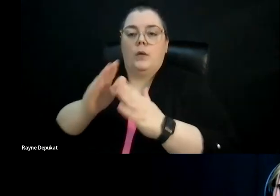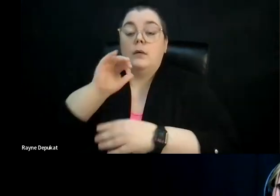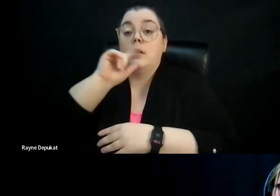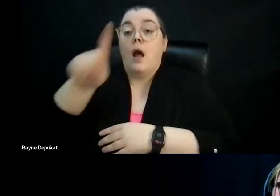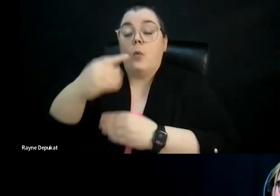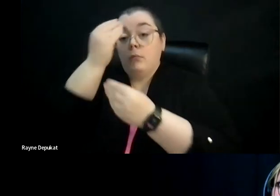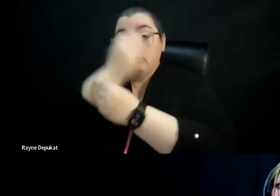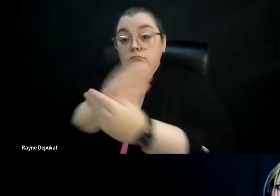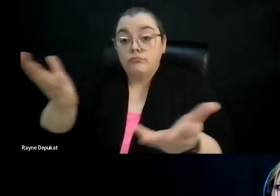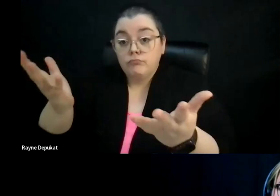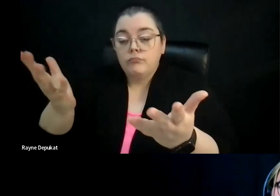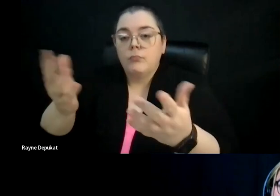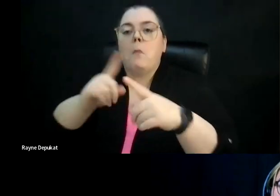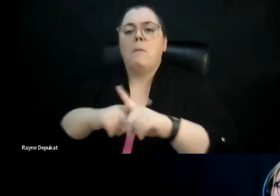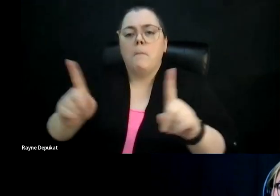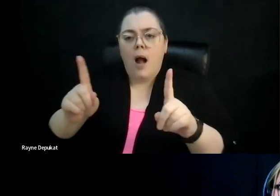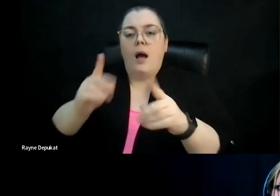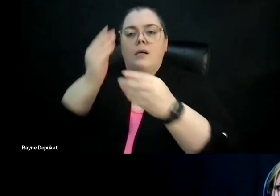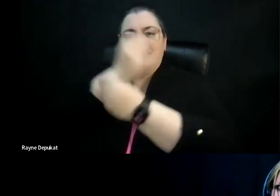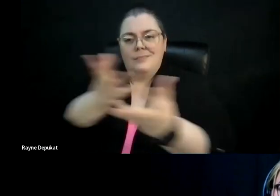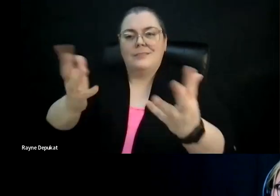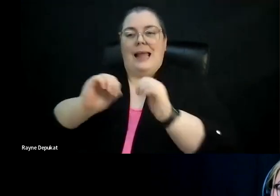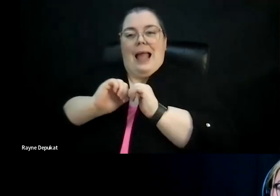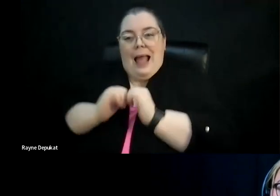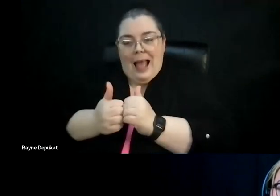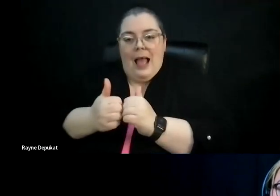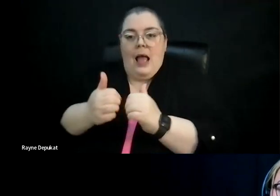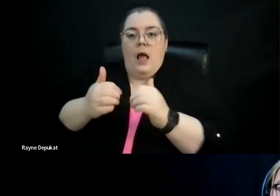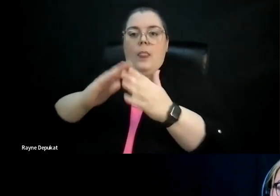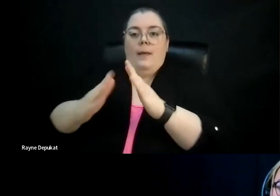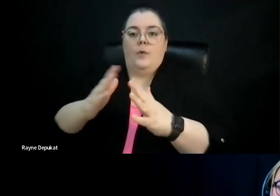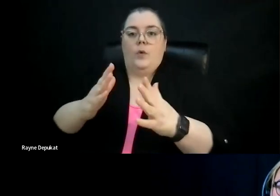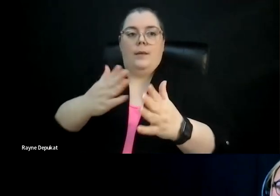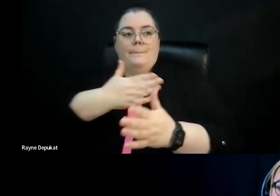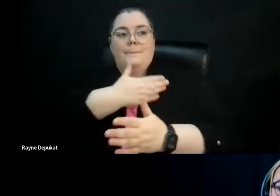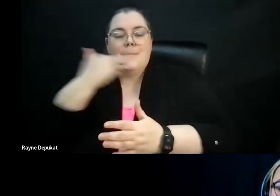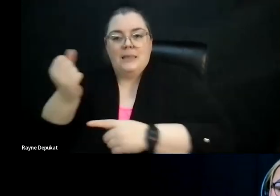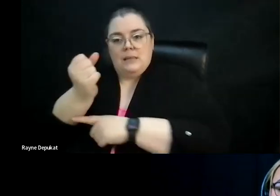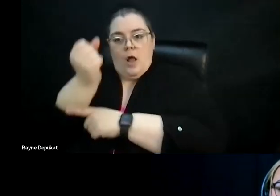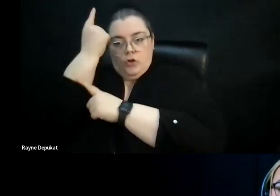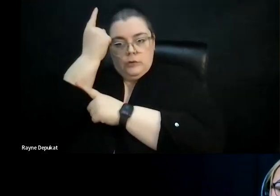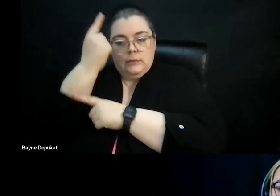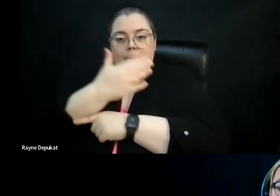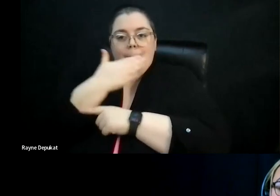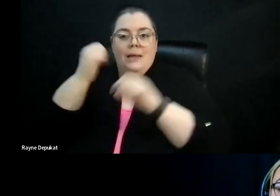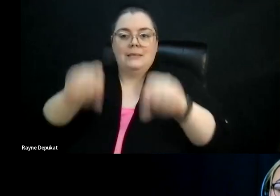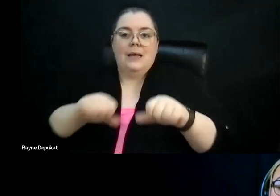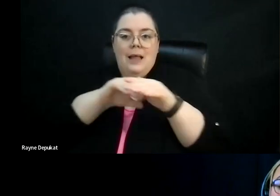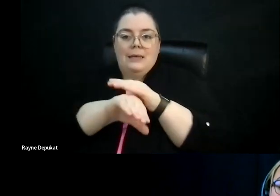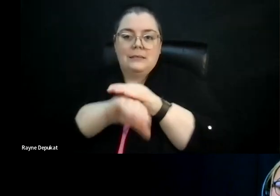and how to share with the community, not only information, but how the information is shared and how the community